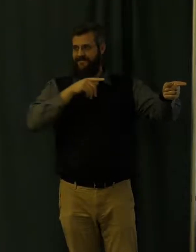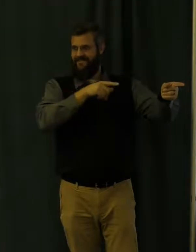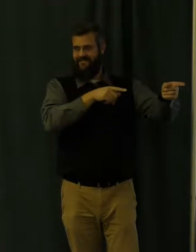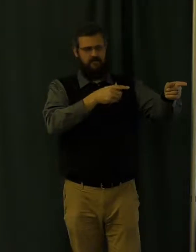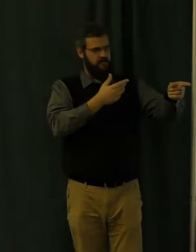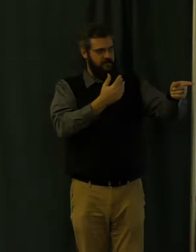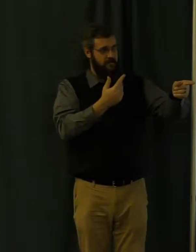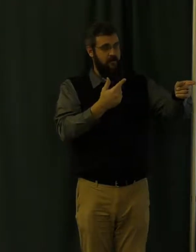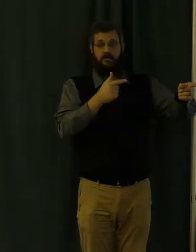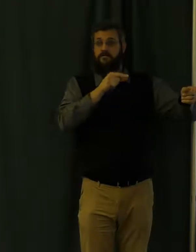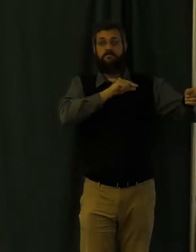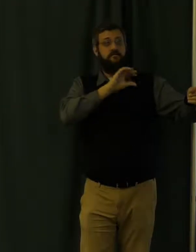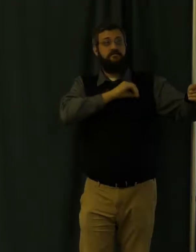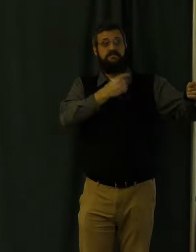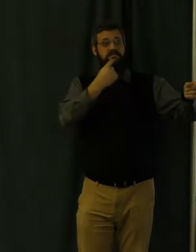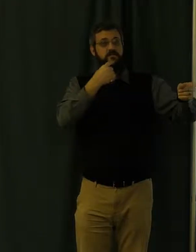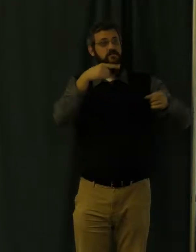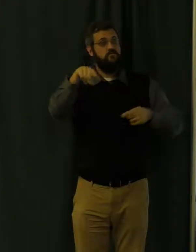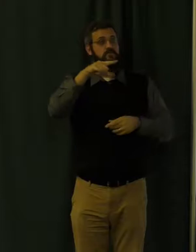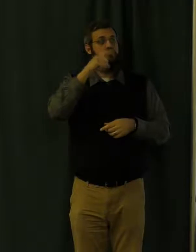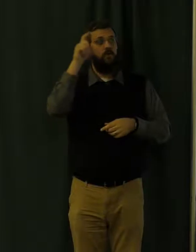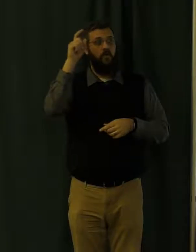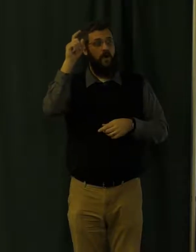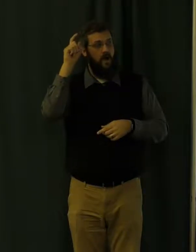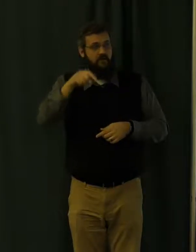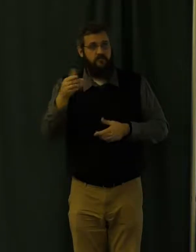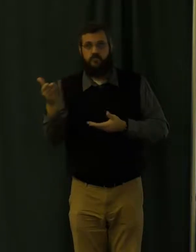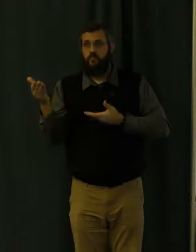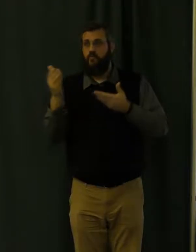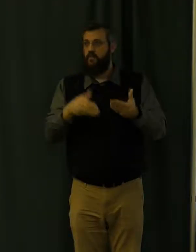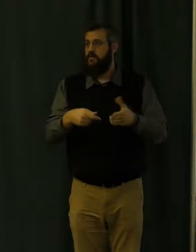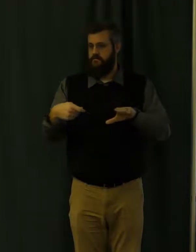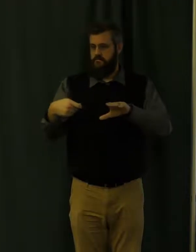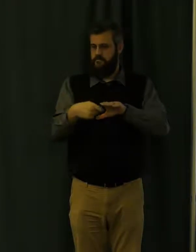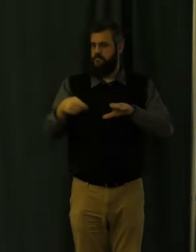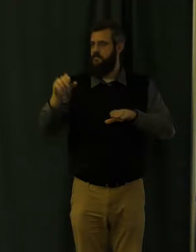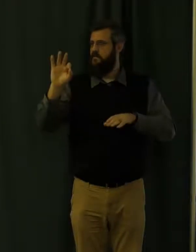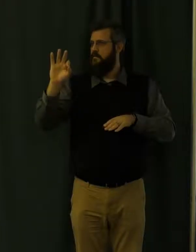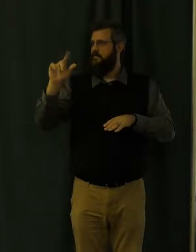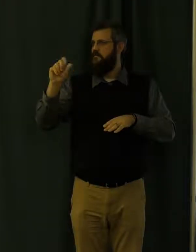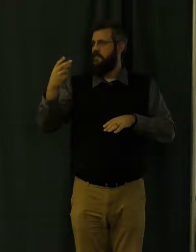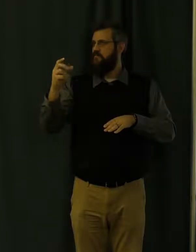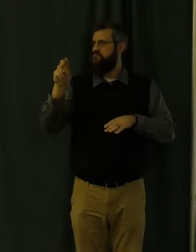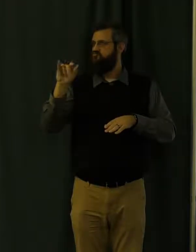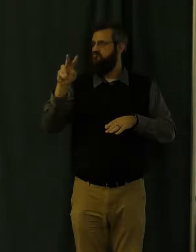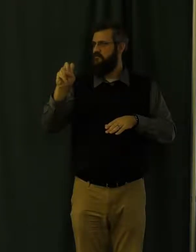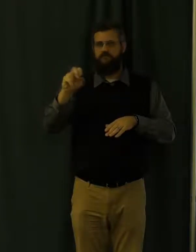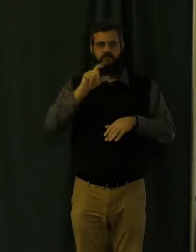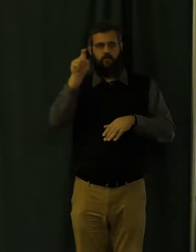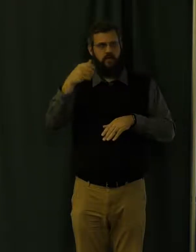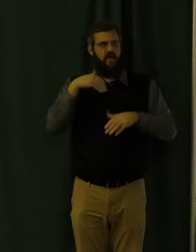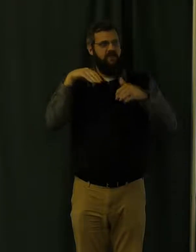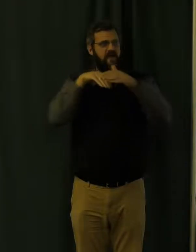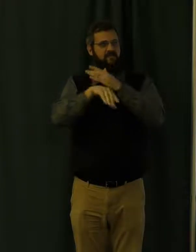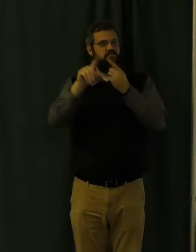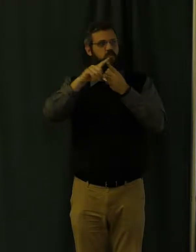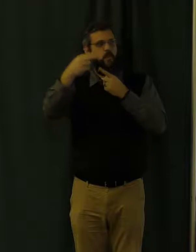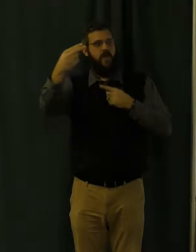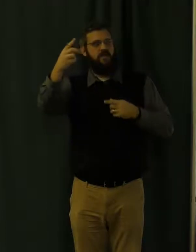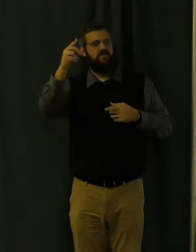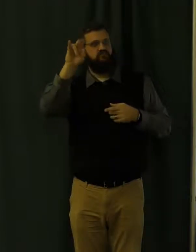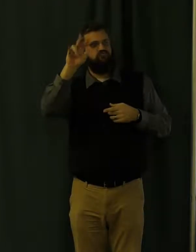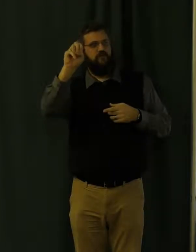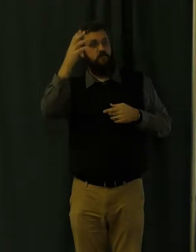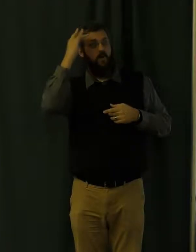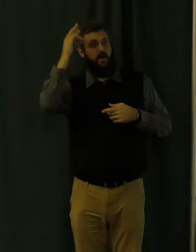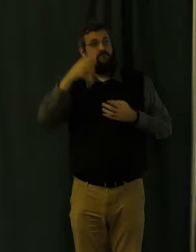Do it. You don't have to bring the flash drive home. You don't have to have access to the H drive, because once you put it in Google, you can